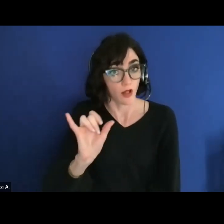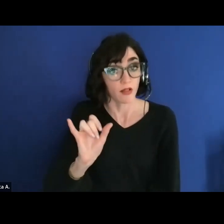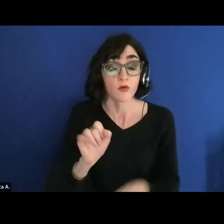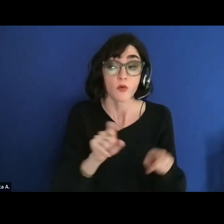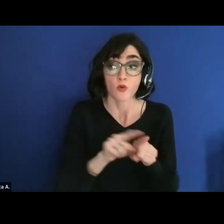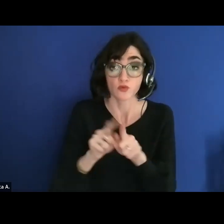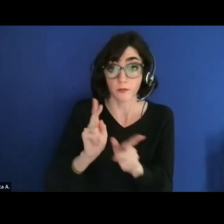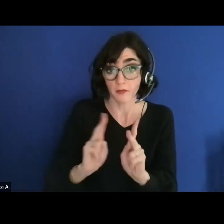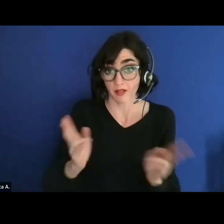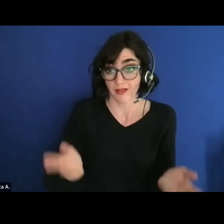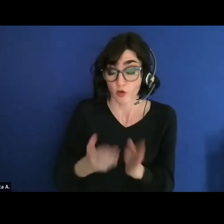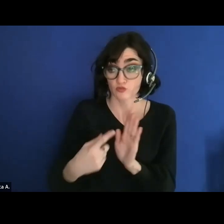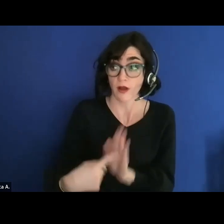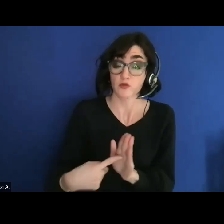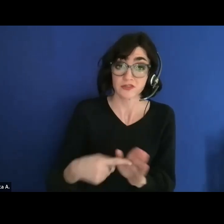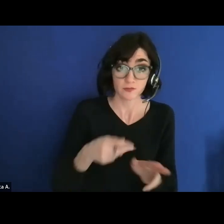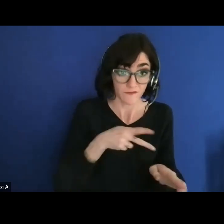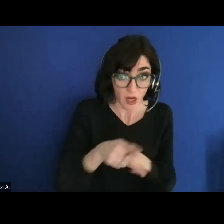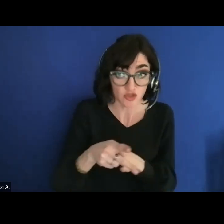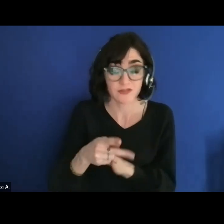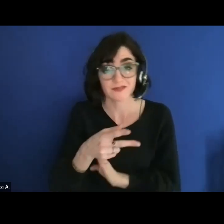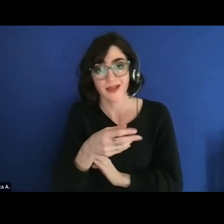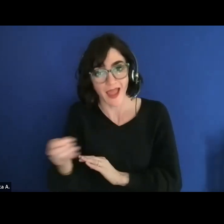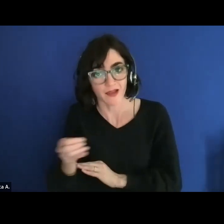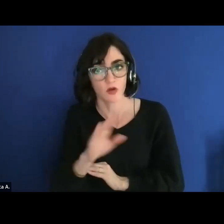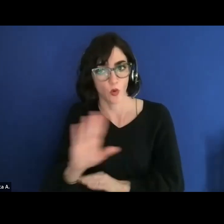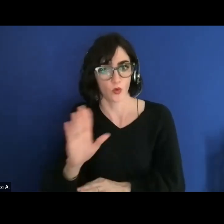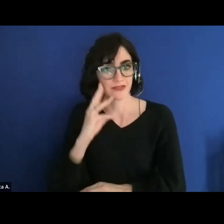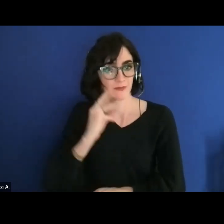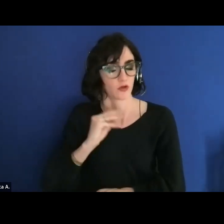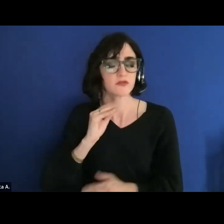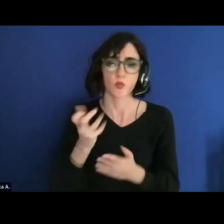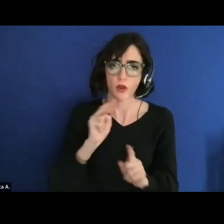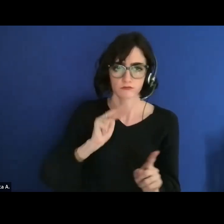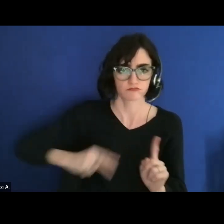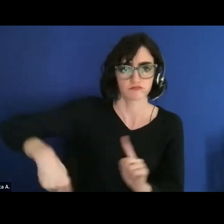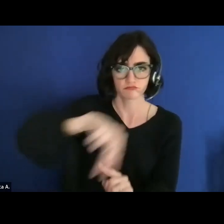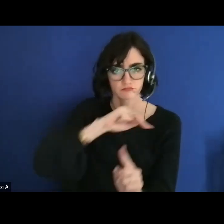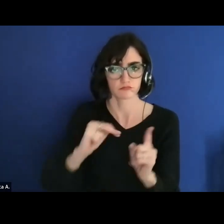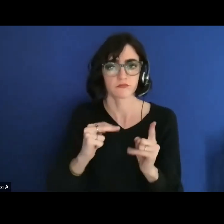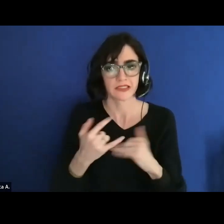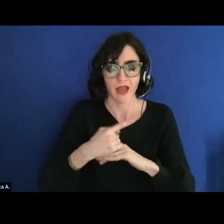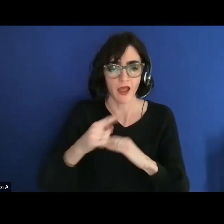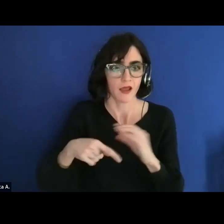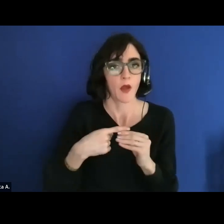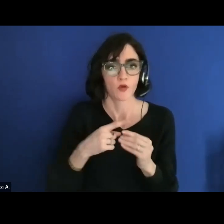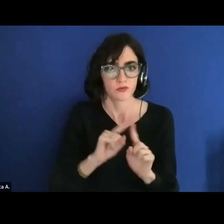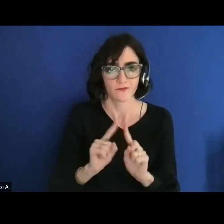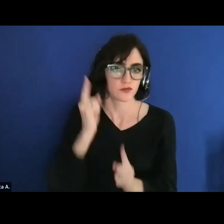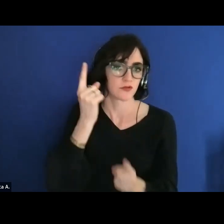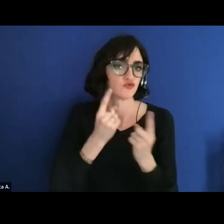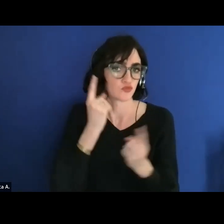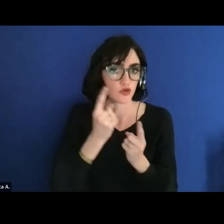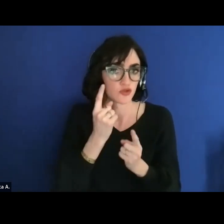representing professions, but who also have lived experience. So we're looking for your perspectives today on these